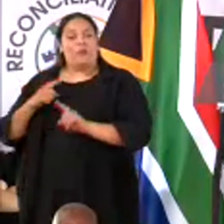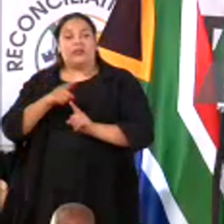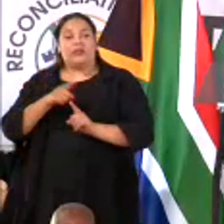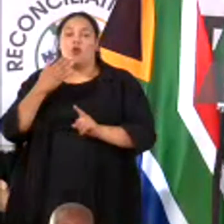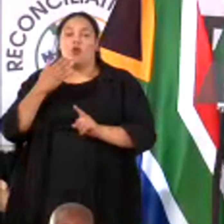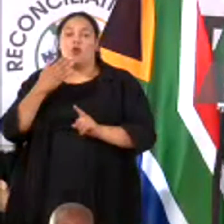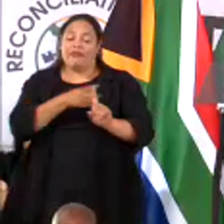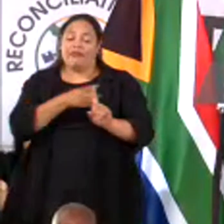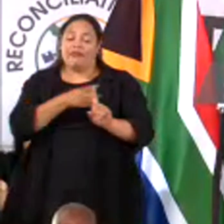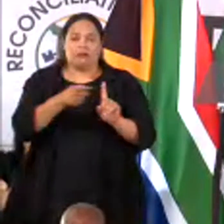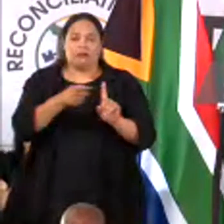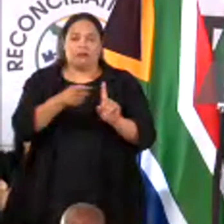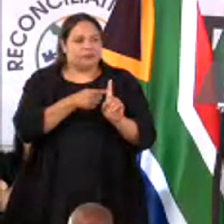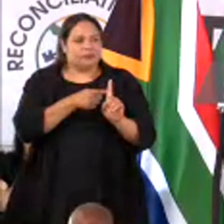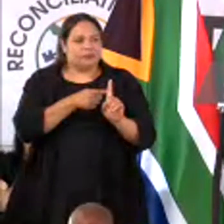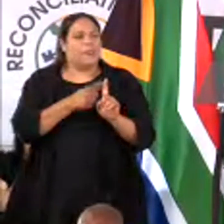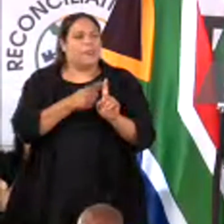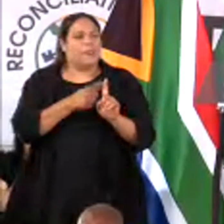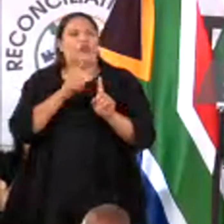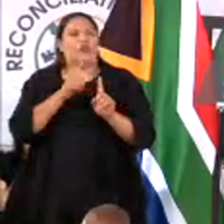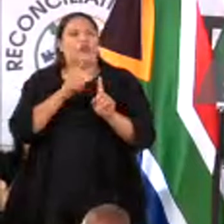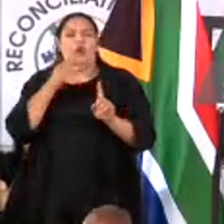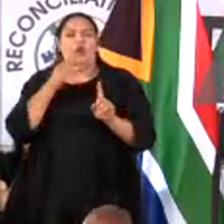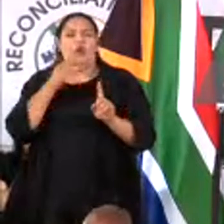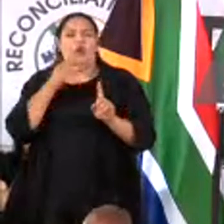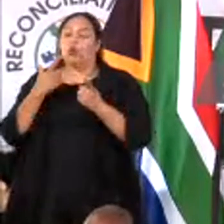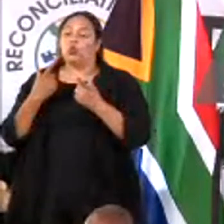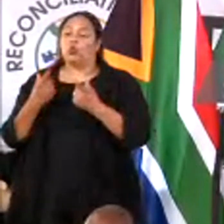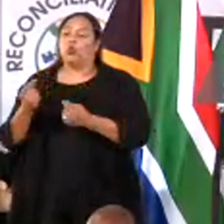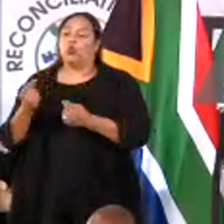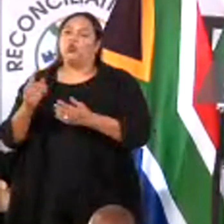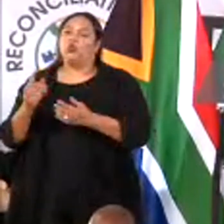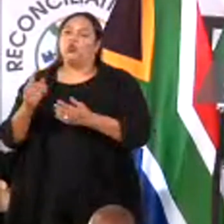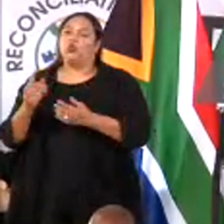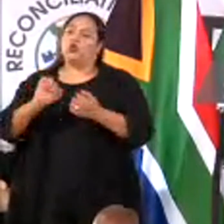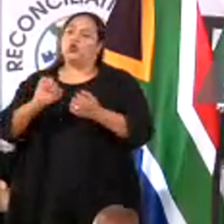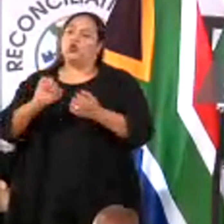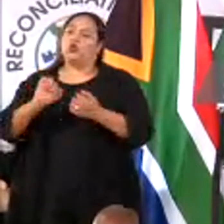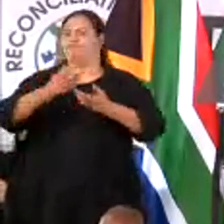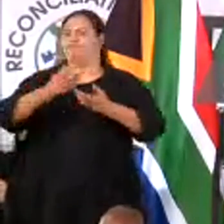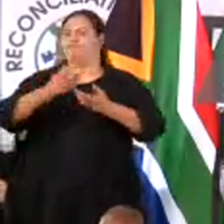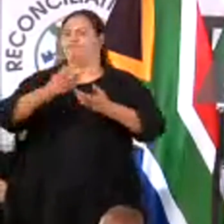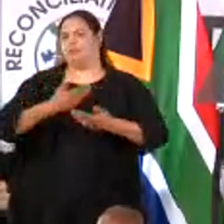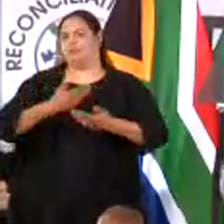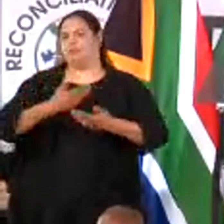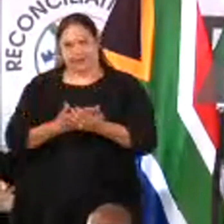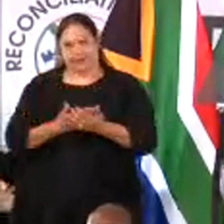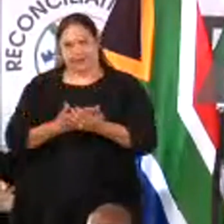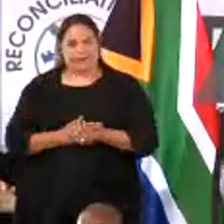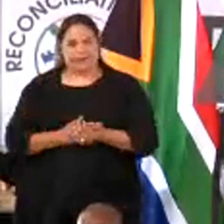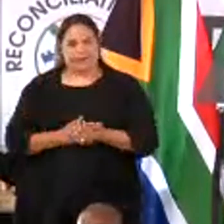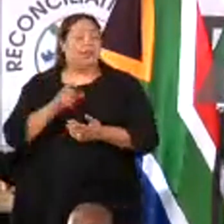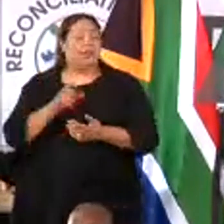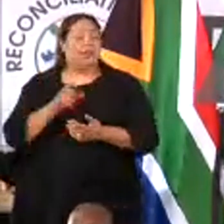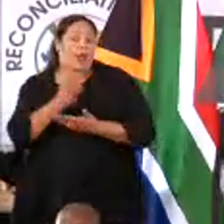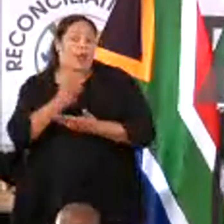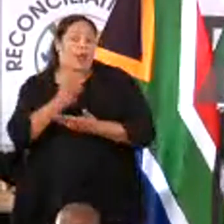were victims, as well as perpetrators, to share their stories. This was part of the